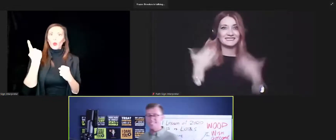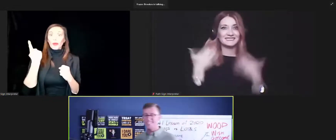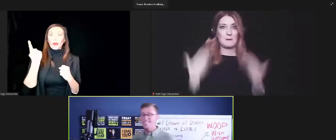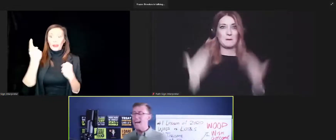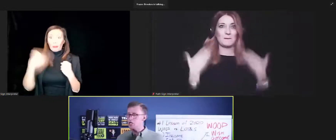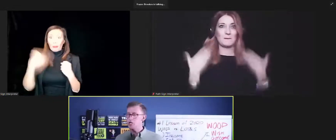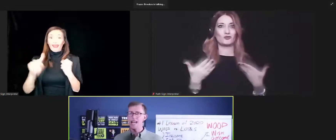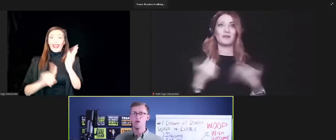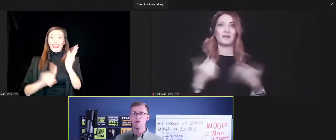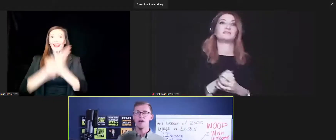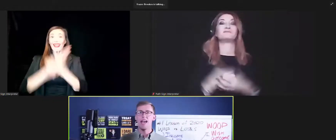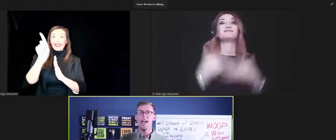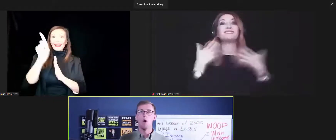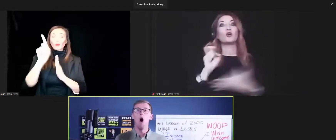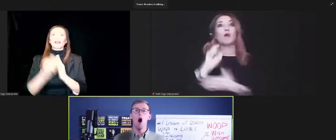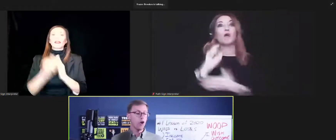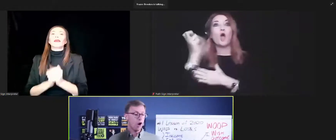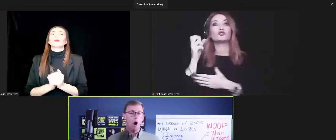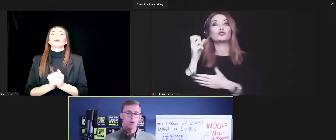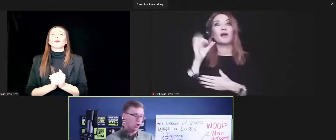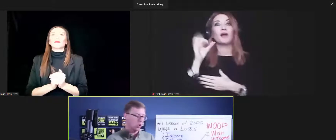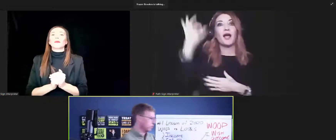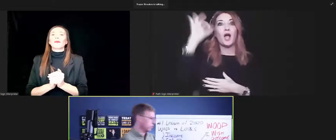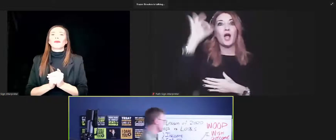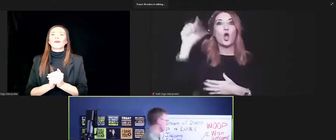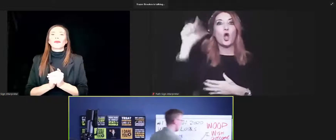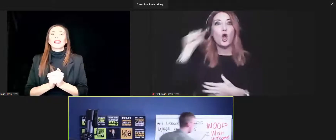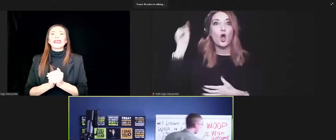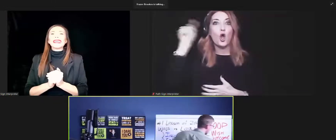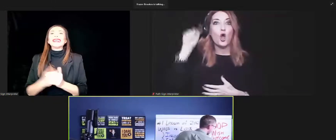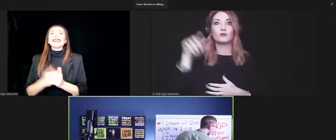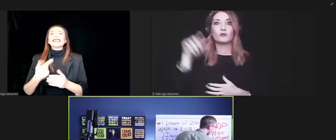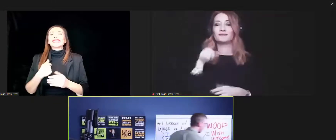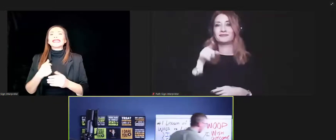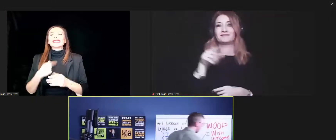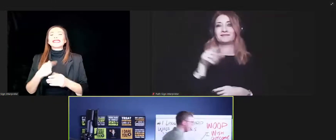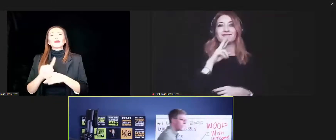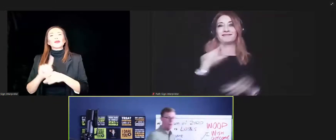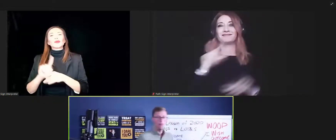The next stage, what are the obstacles? Sorry.